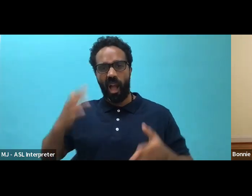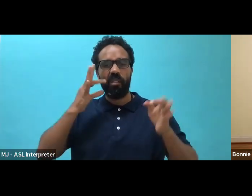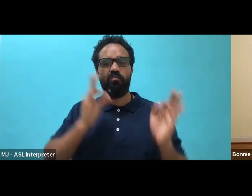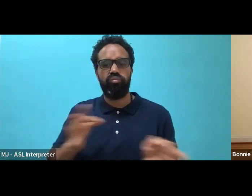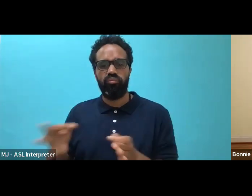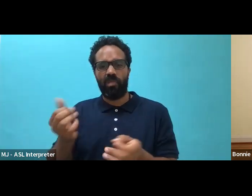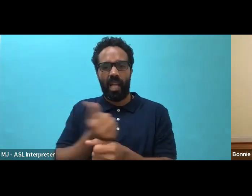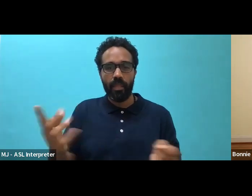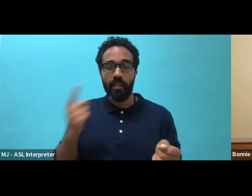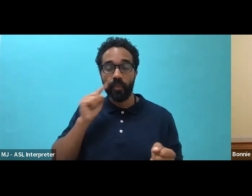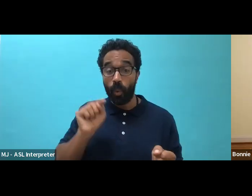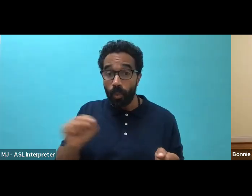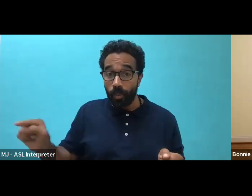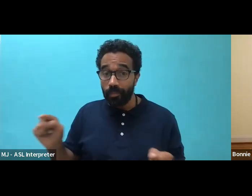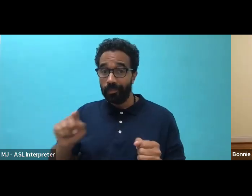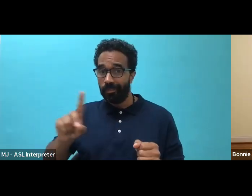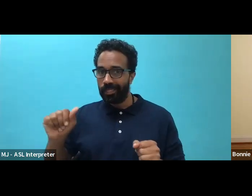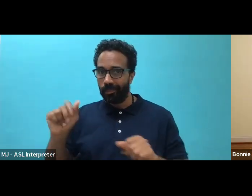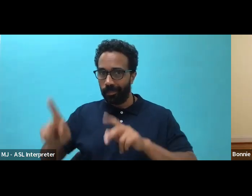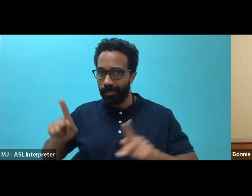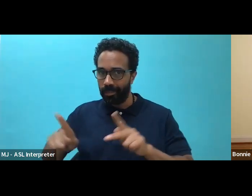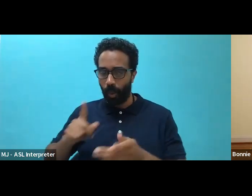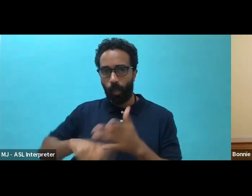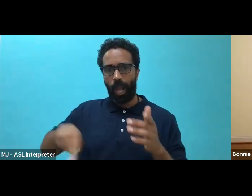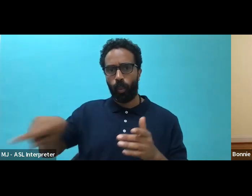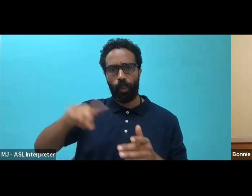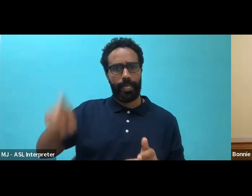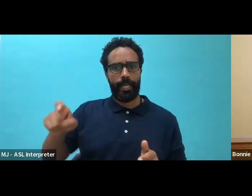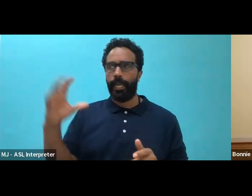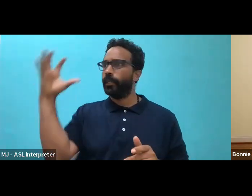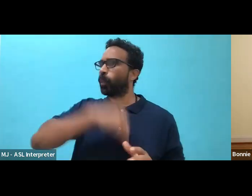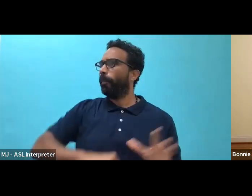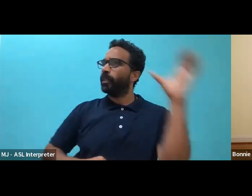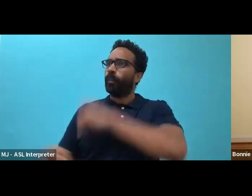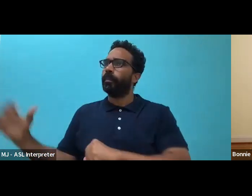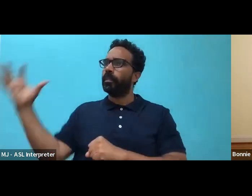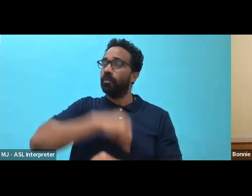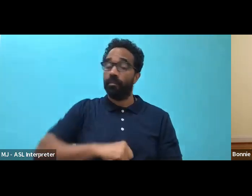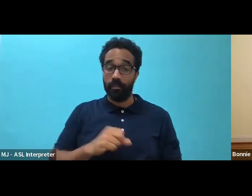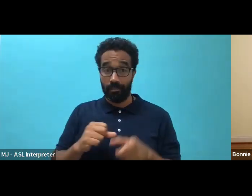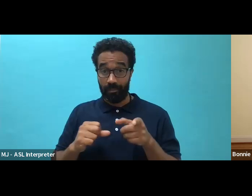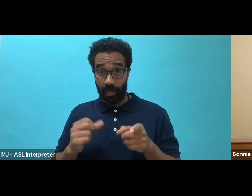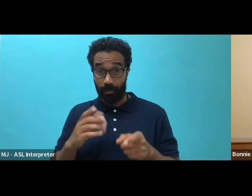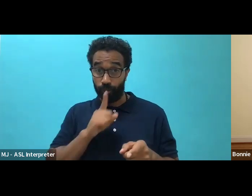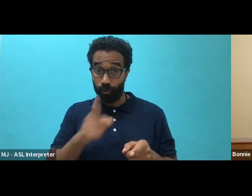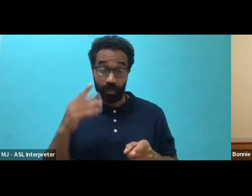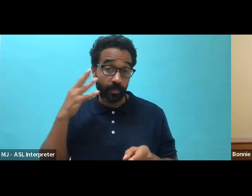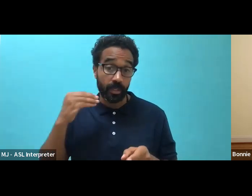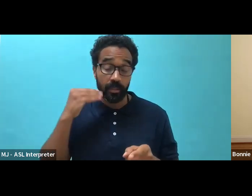disabled people need. I'm sure many of you are familiar with filling out forms that require a